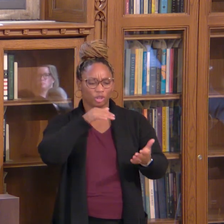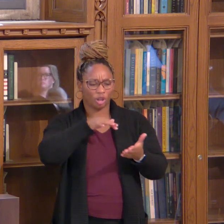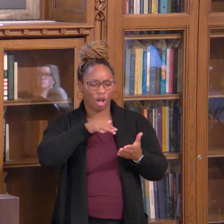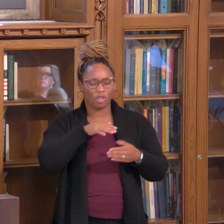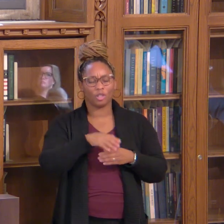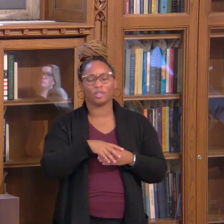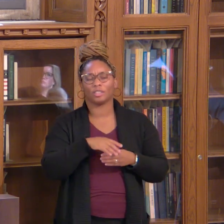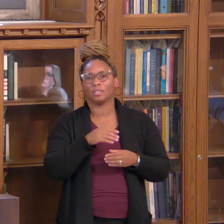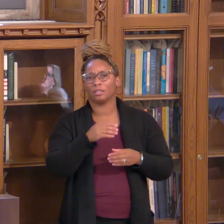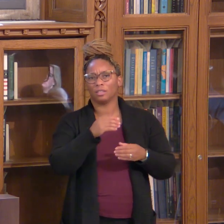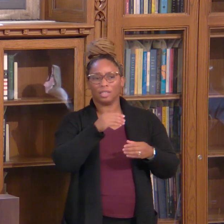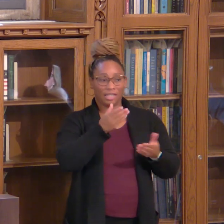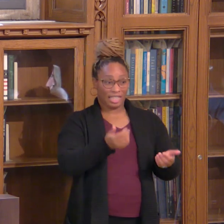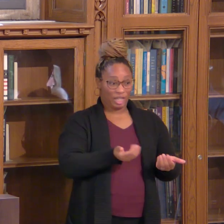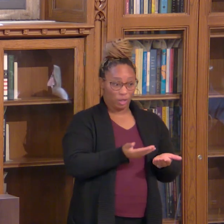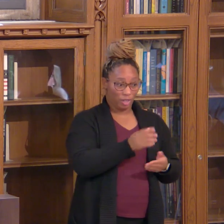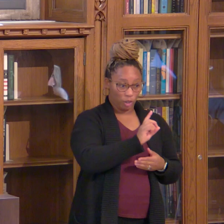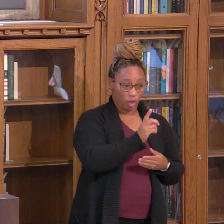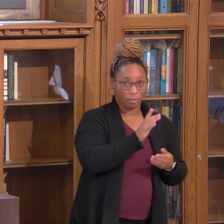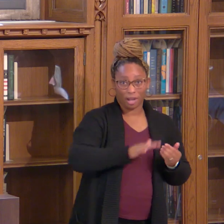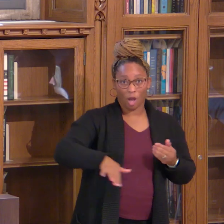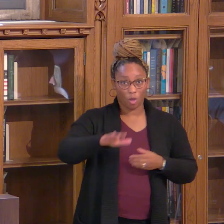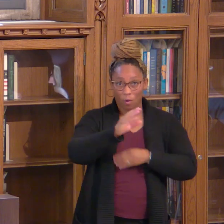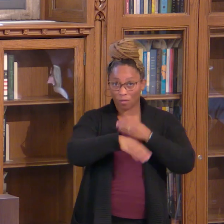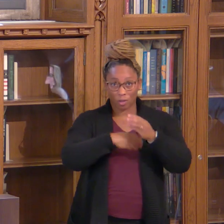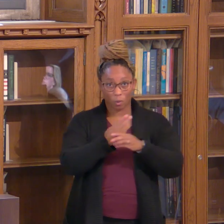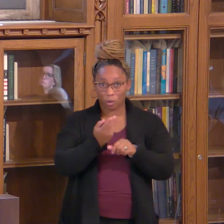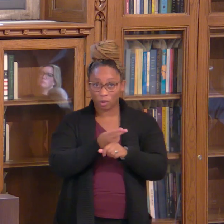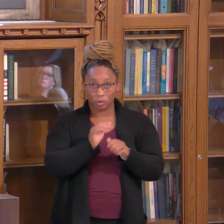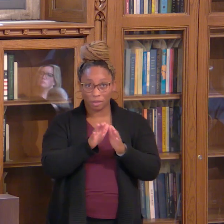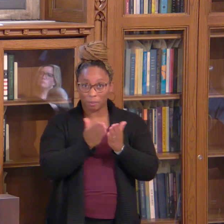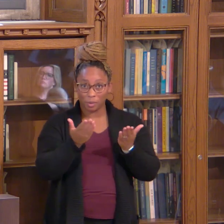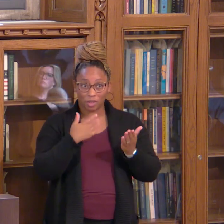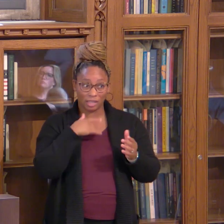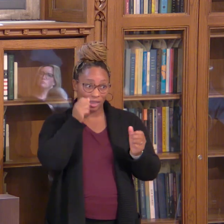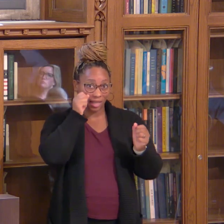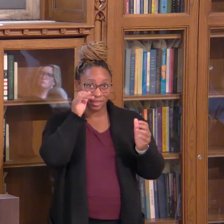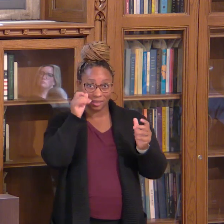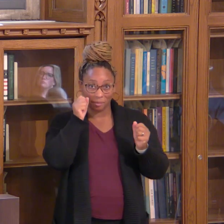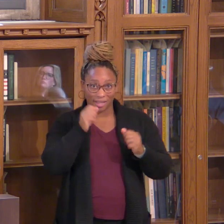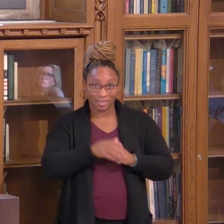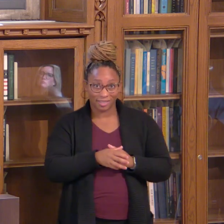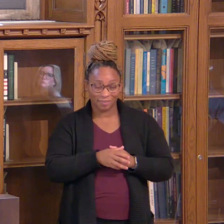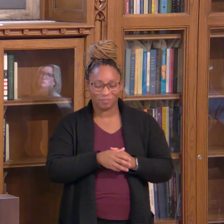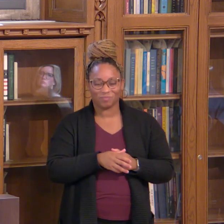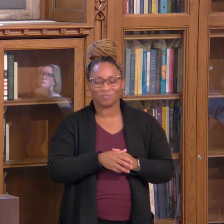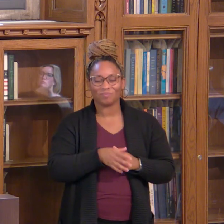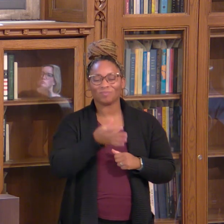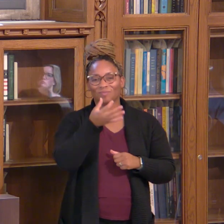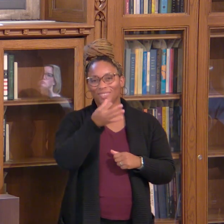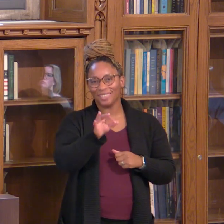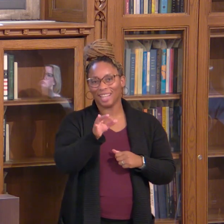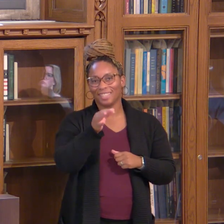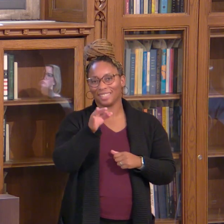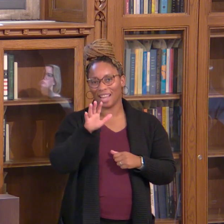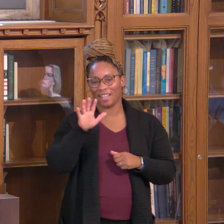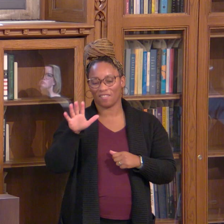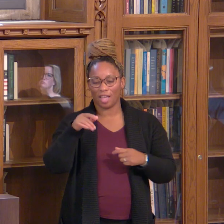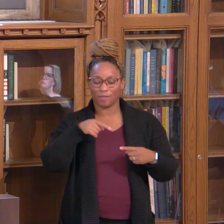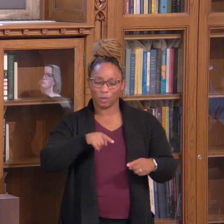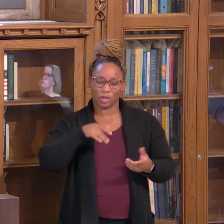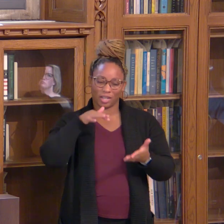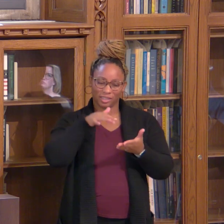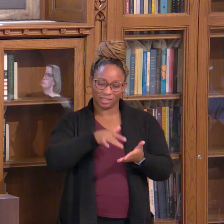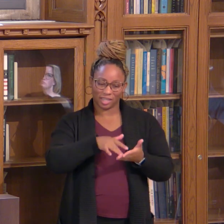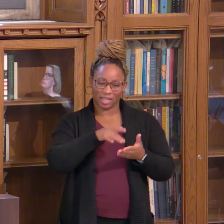darham throughout the world is utterly amazing in 1995 during a study